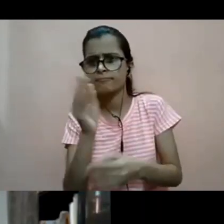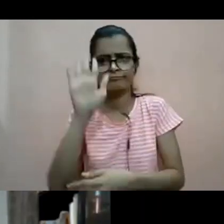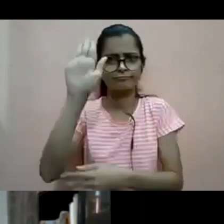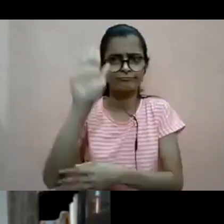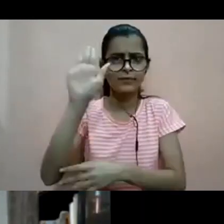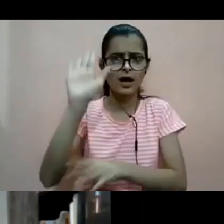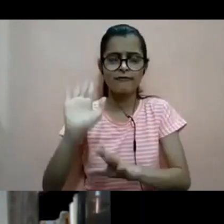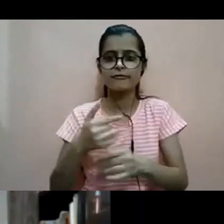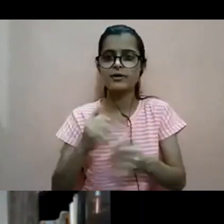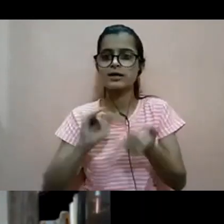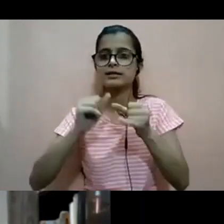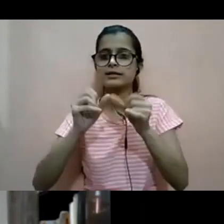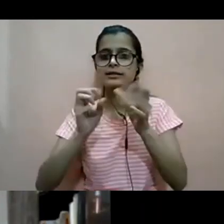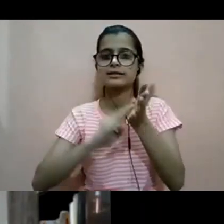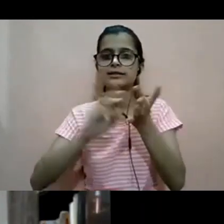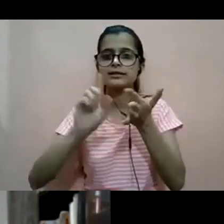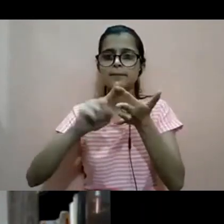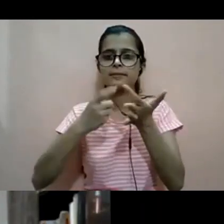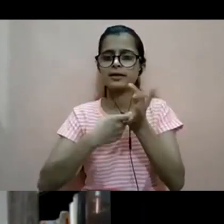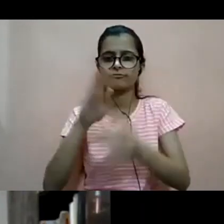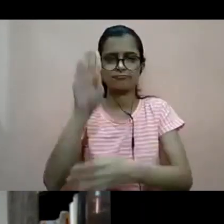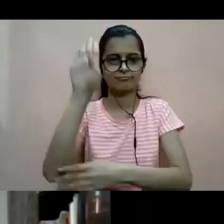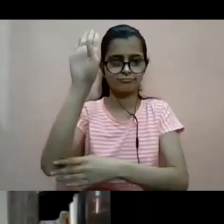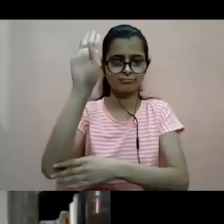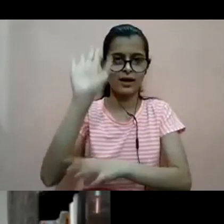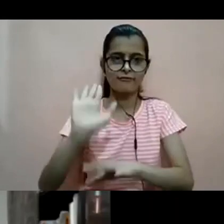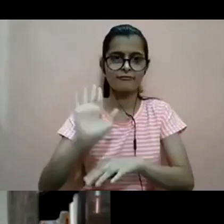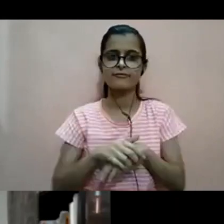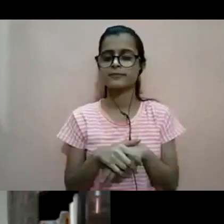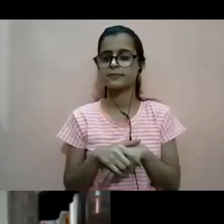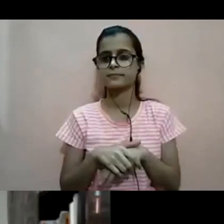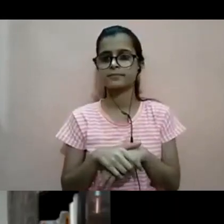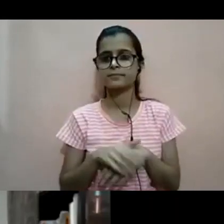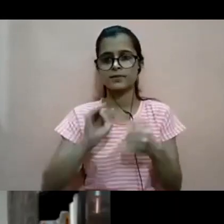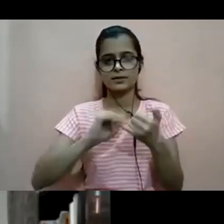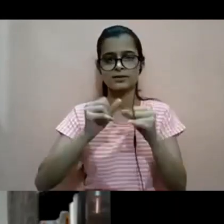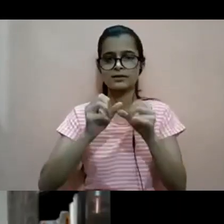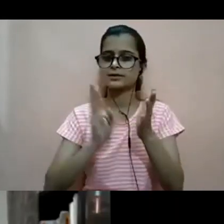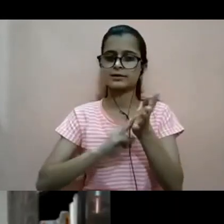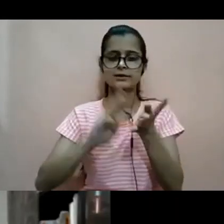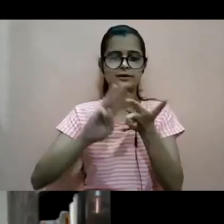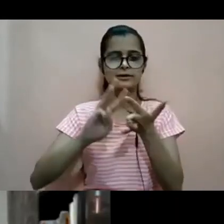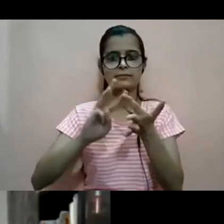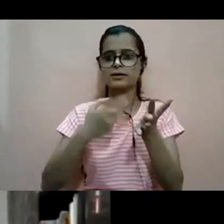already has a hand up, and Samir should ask his question.